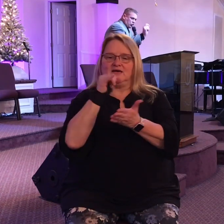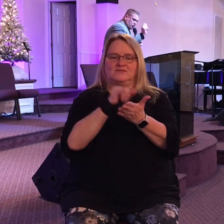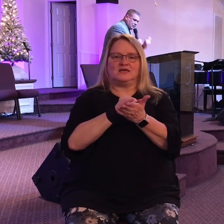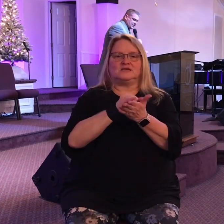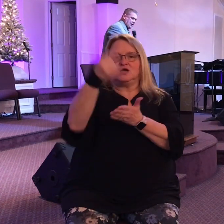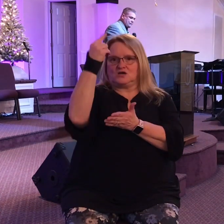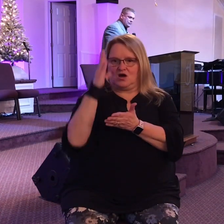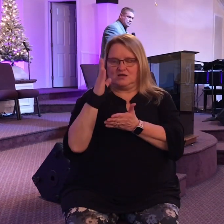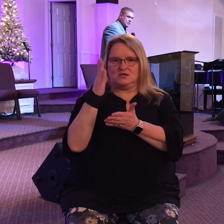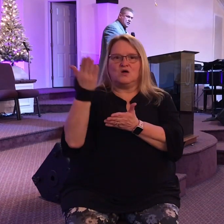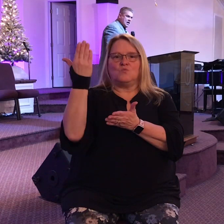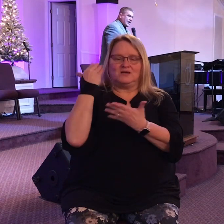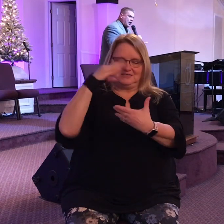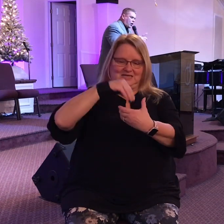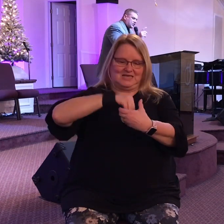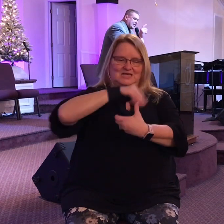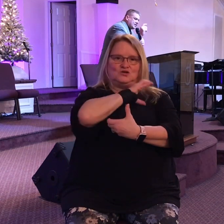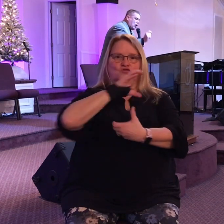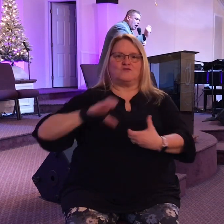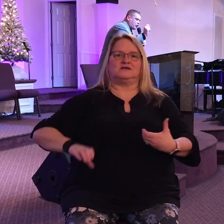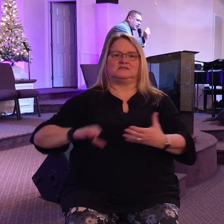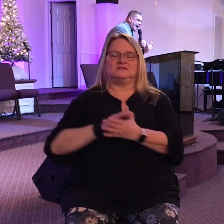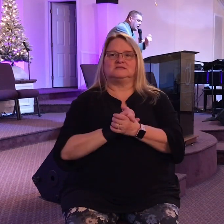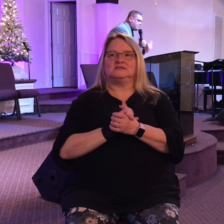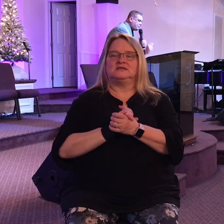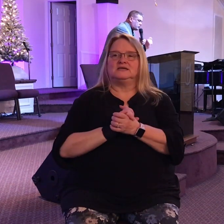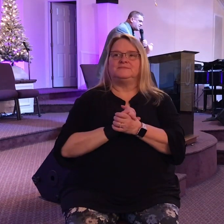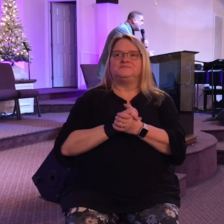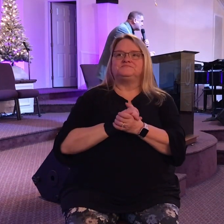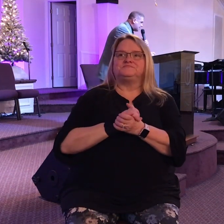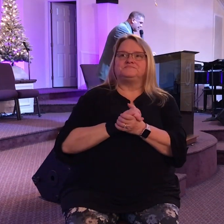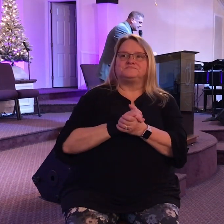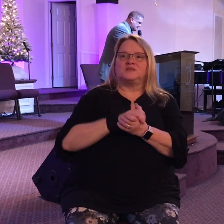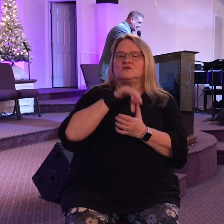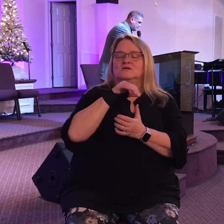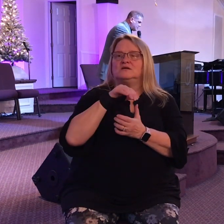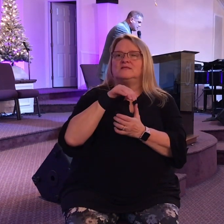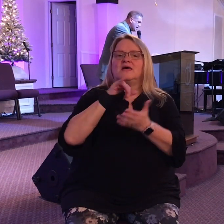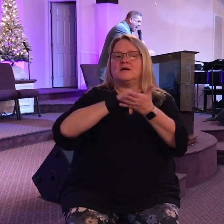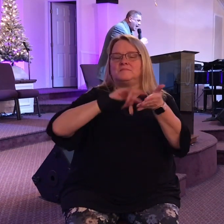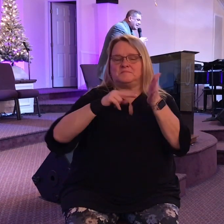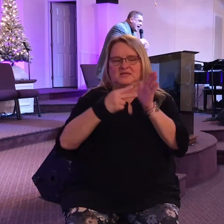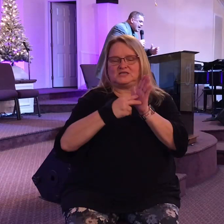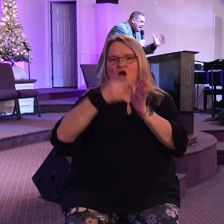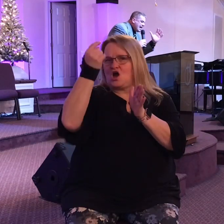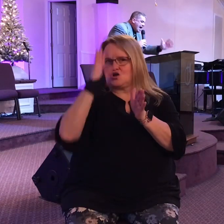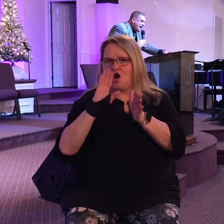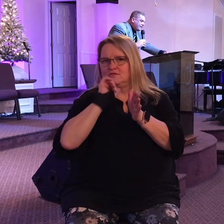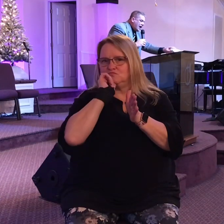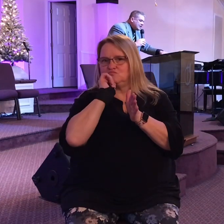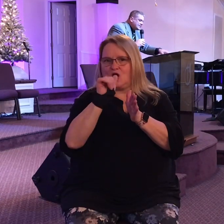the world to himself. In other words, he no longer counted people's sins against them. And that